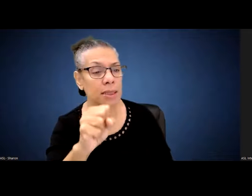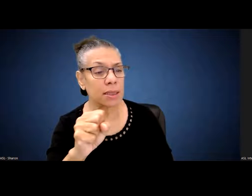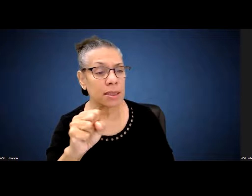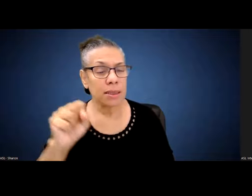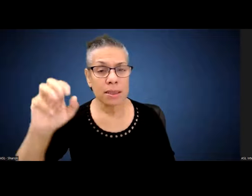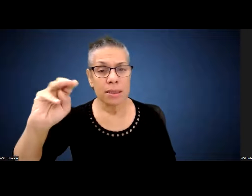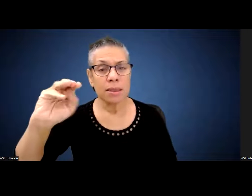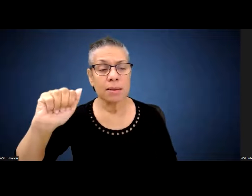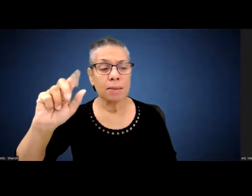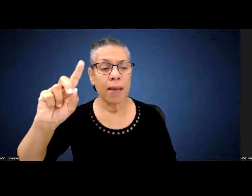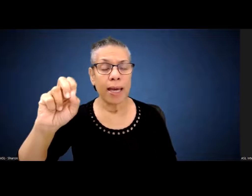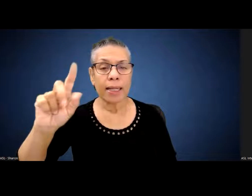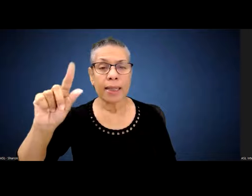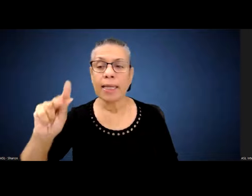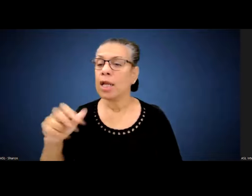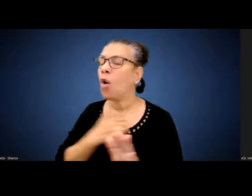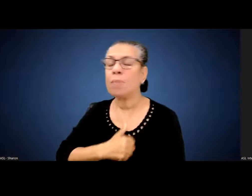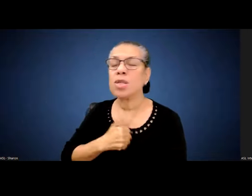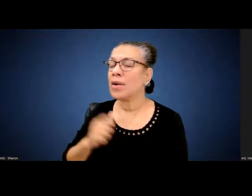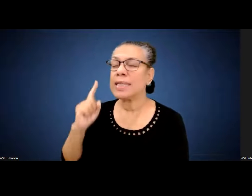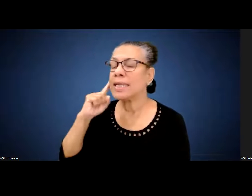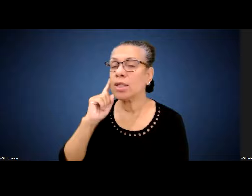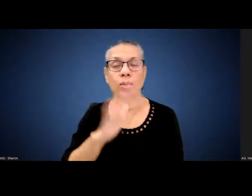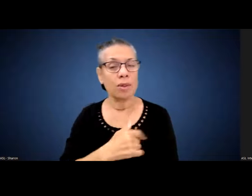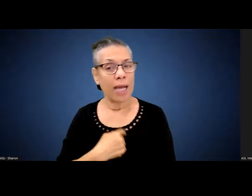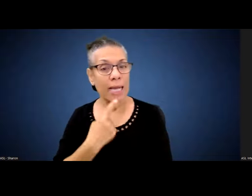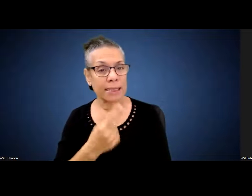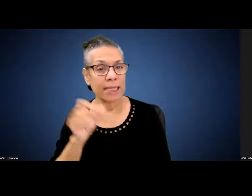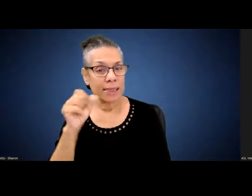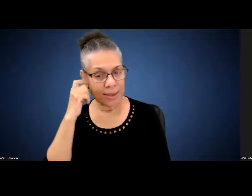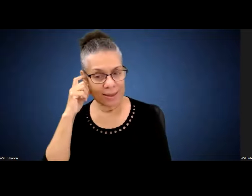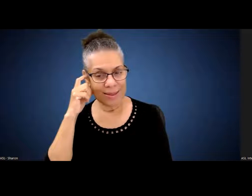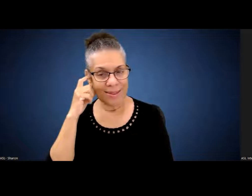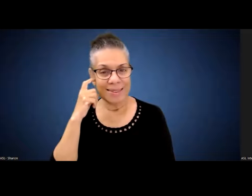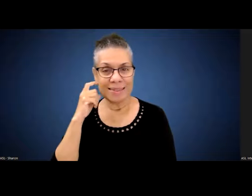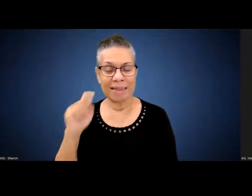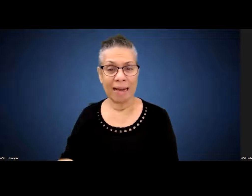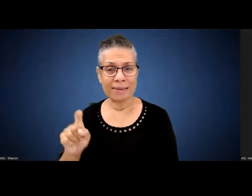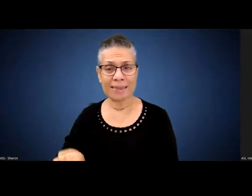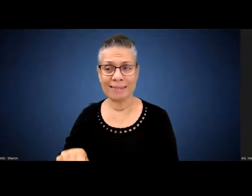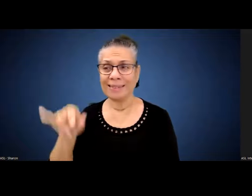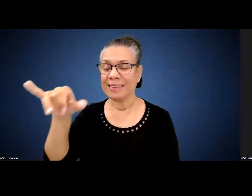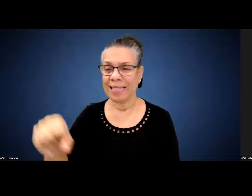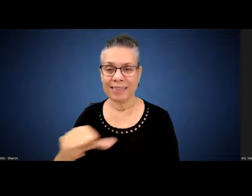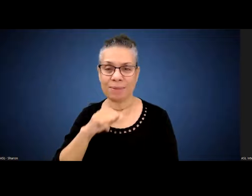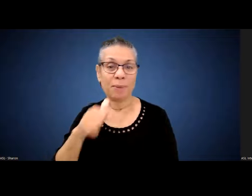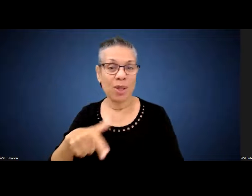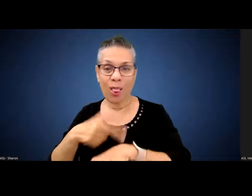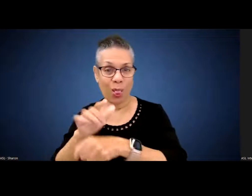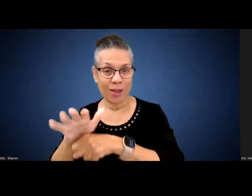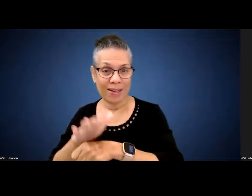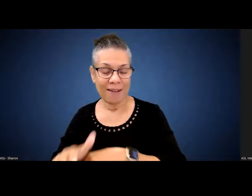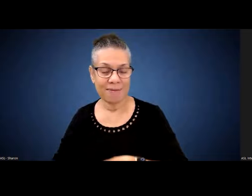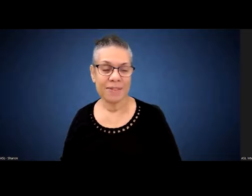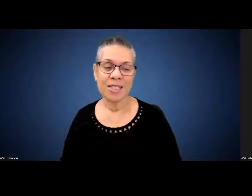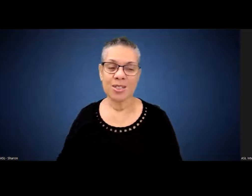know. It came through. Oh, no, thank you, Madeline. Oh, sorry. I didn't hear it. Space button. I guess it didn't work long enough.